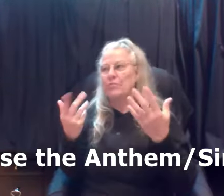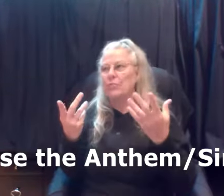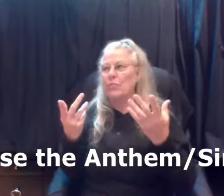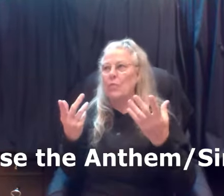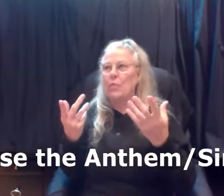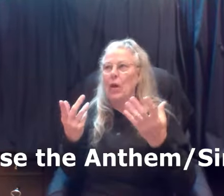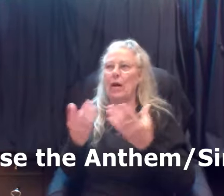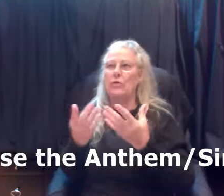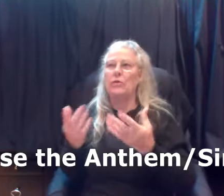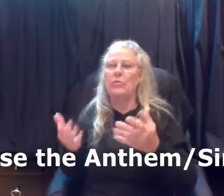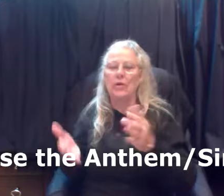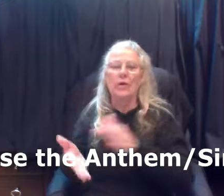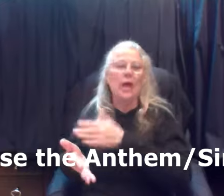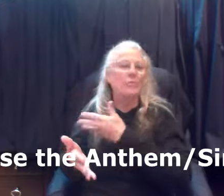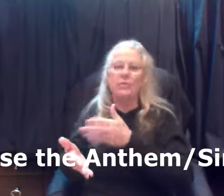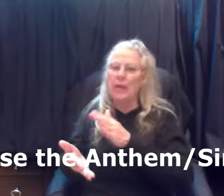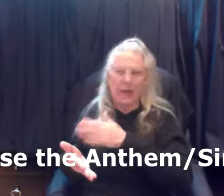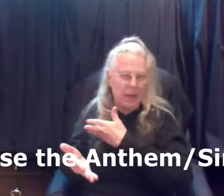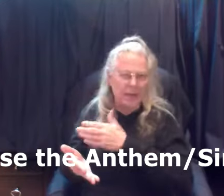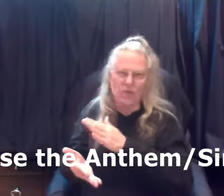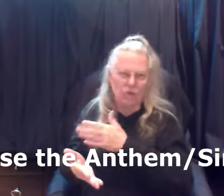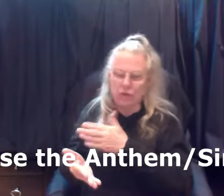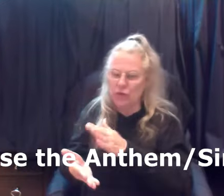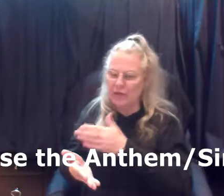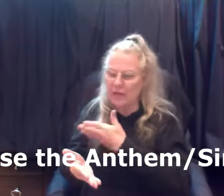Wow. How do you. To me it is just to sing.